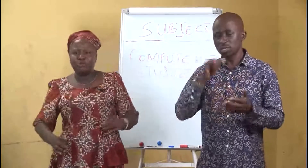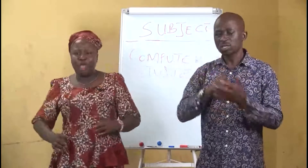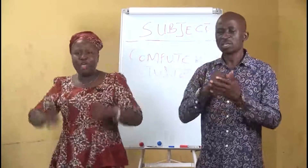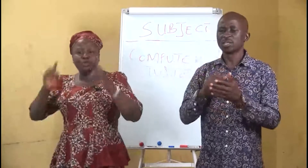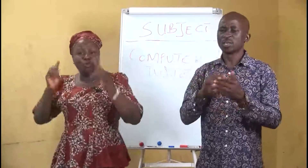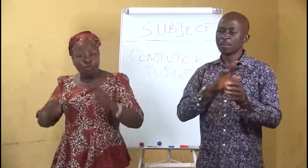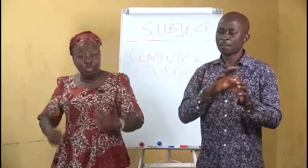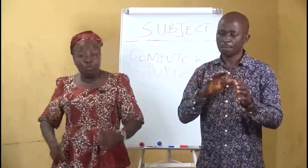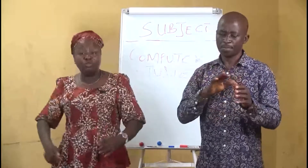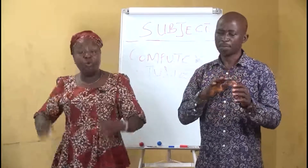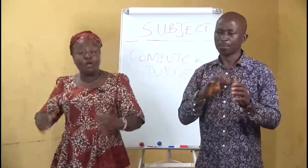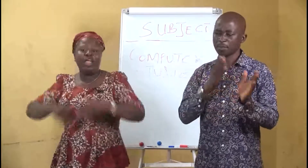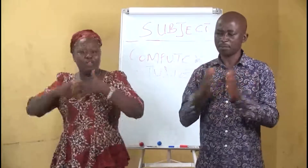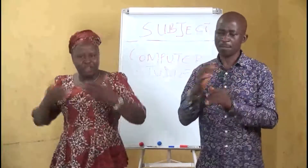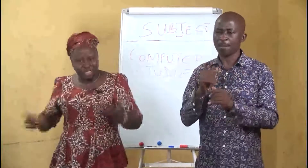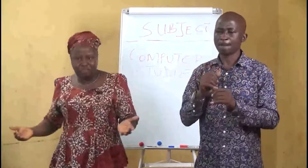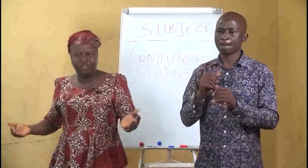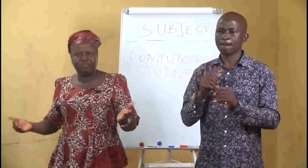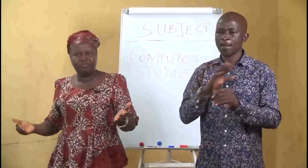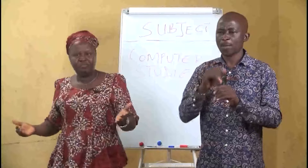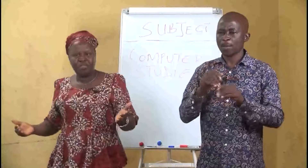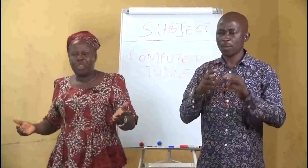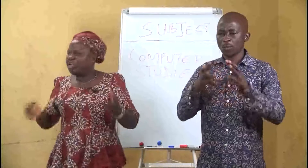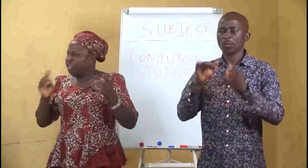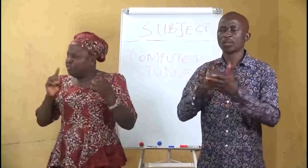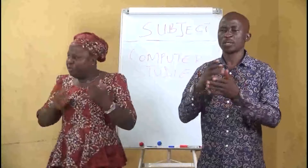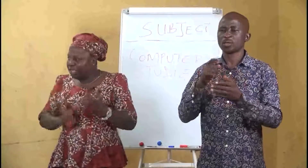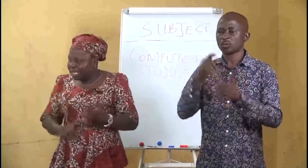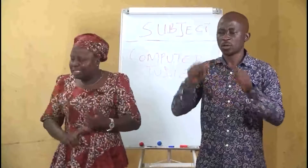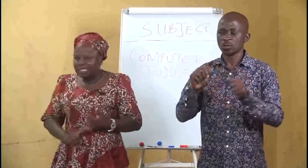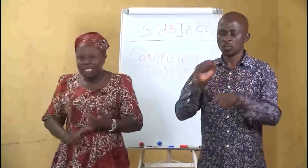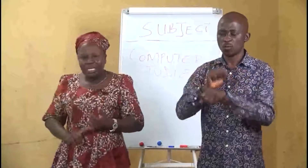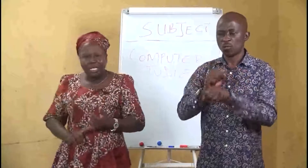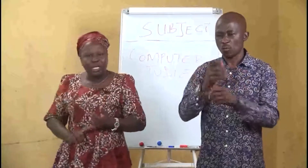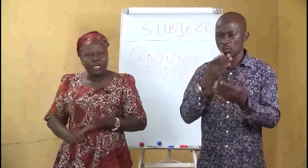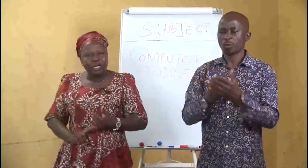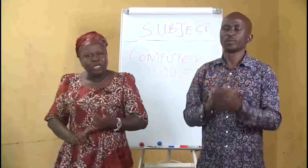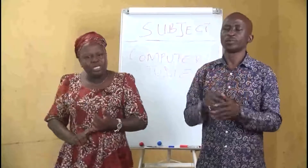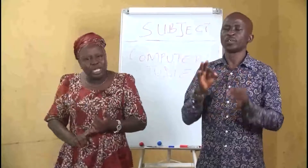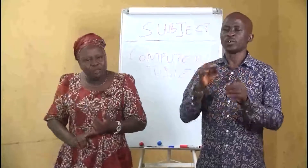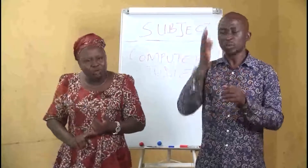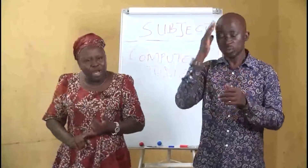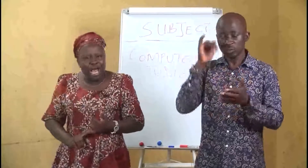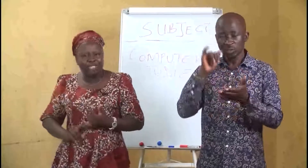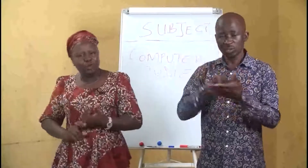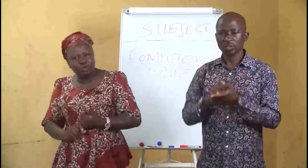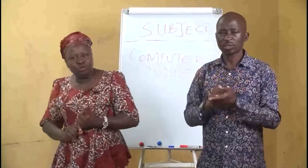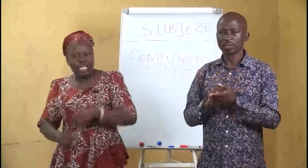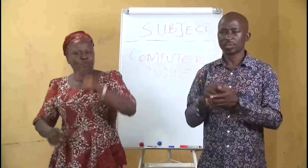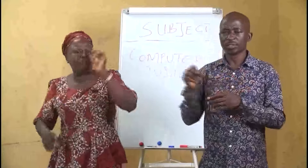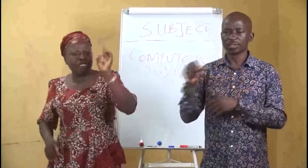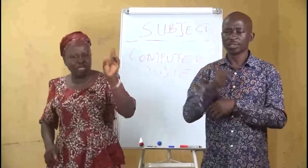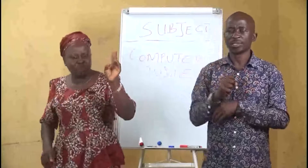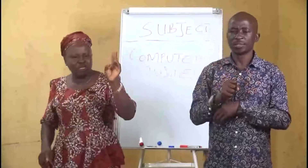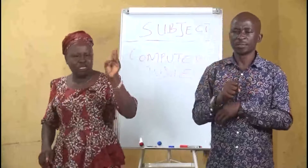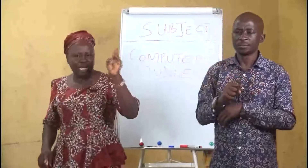application software to be able to work effectively. If you know that, system software, I told you, they